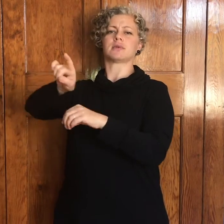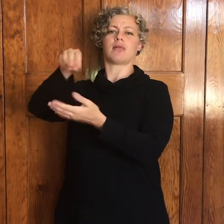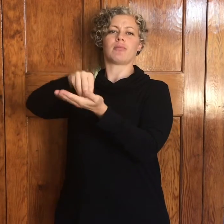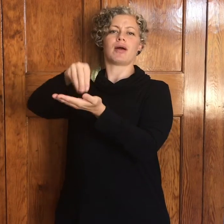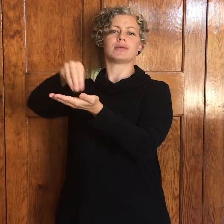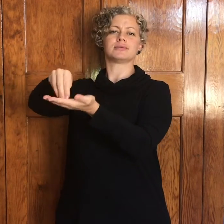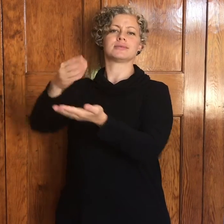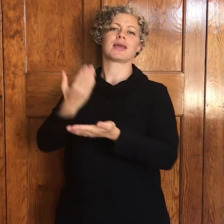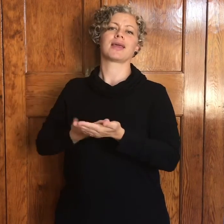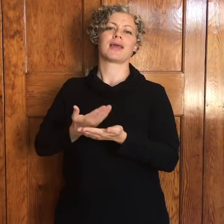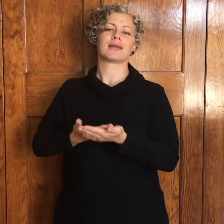Personalized mugs.